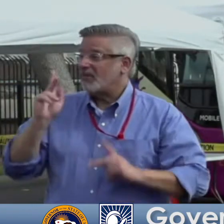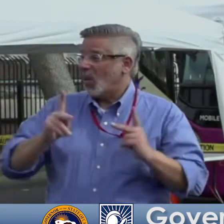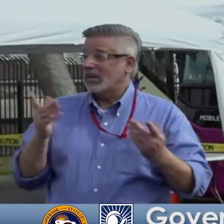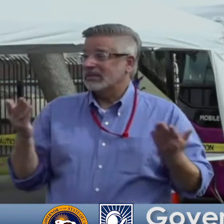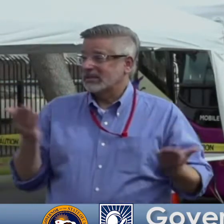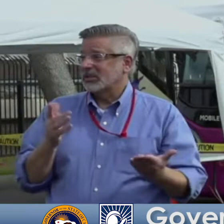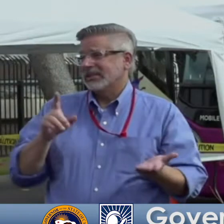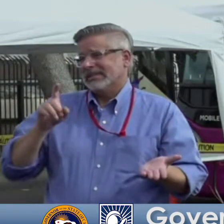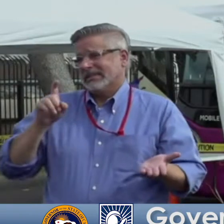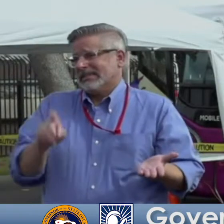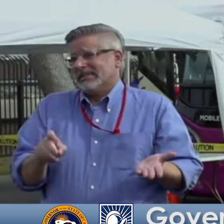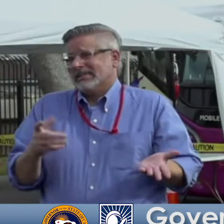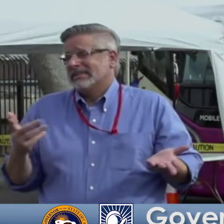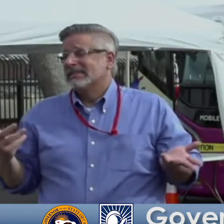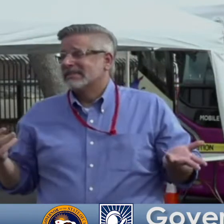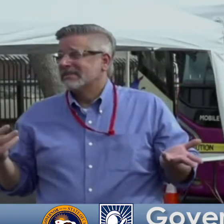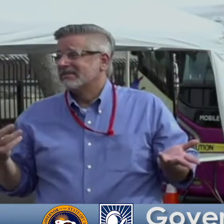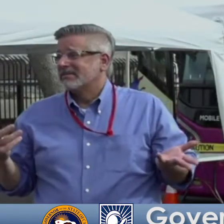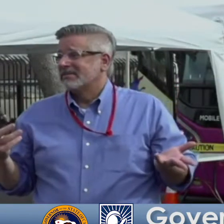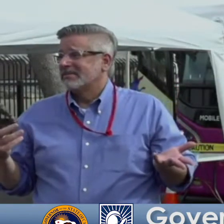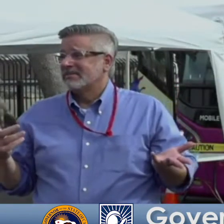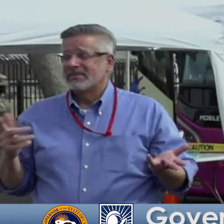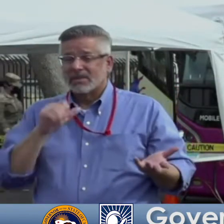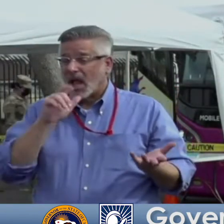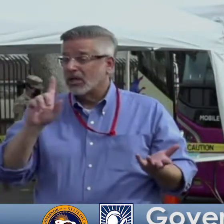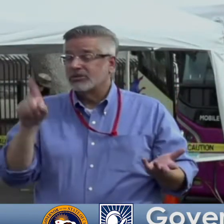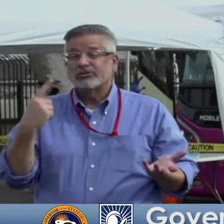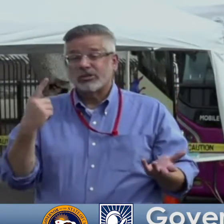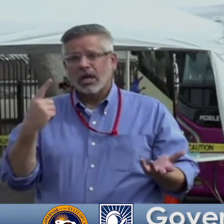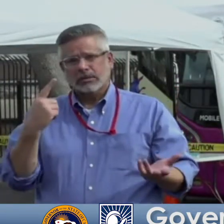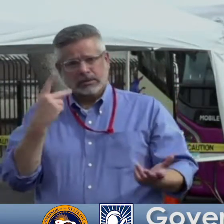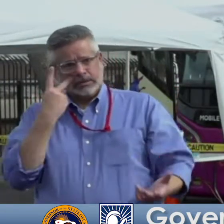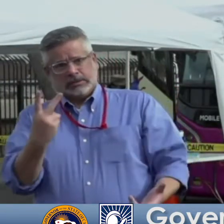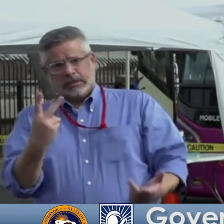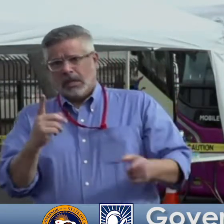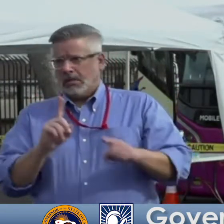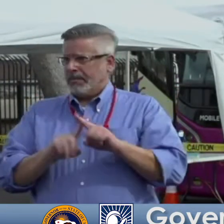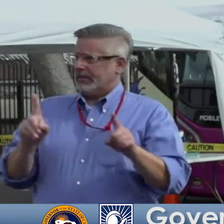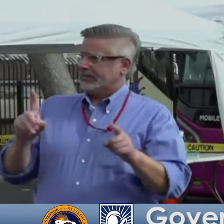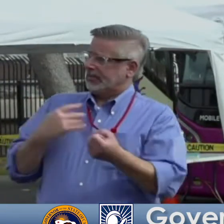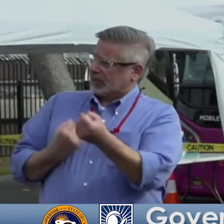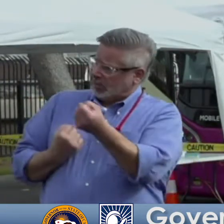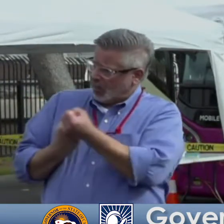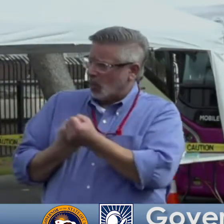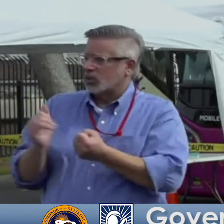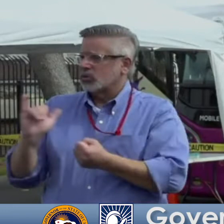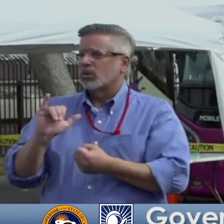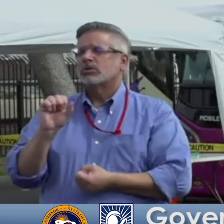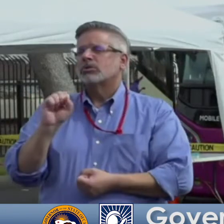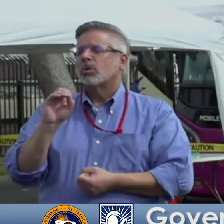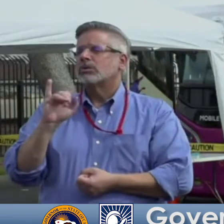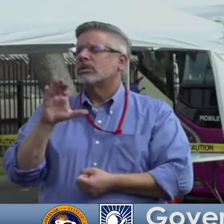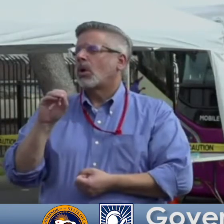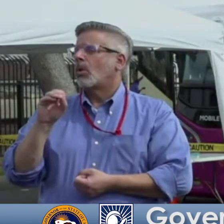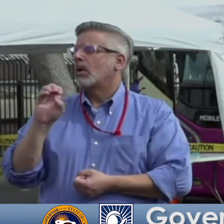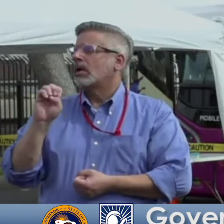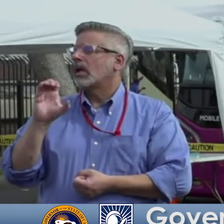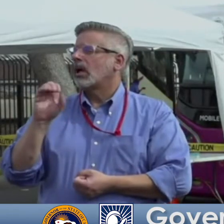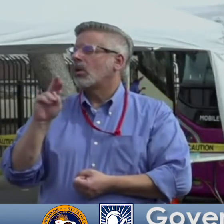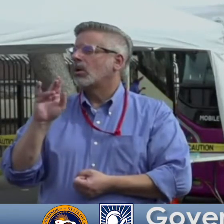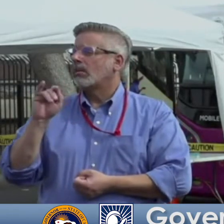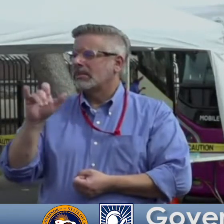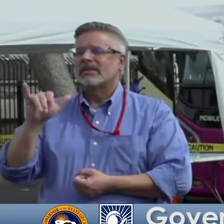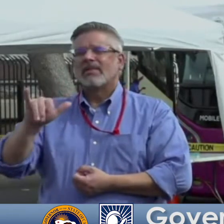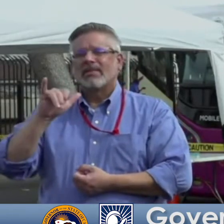here need not only the visibility but the support. You look at the socioeconomics, you look at the demographics in this